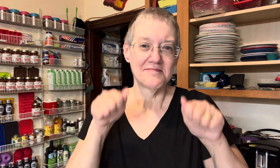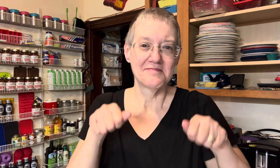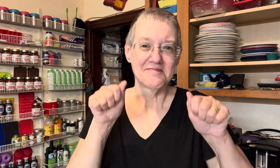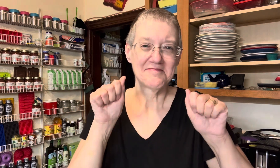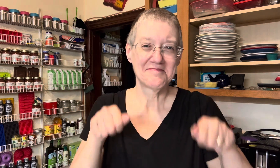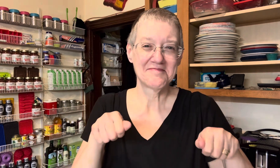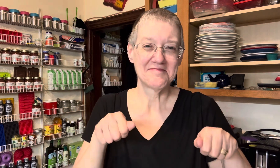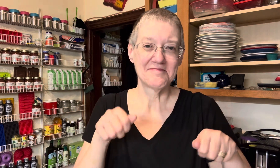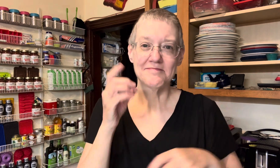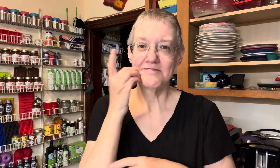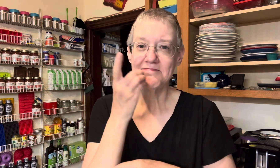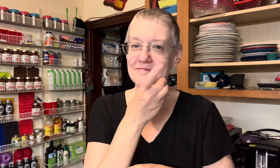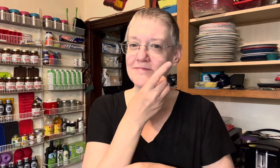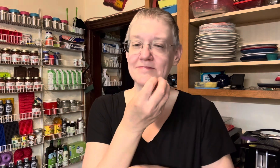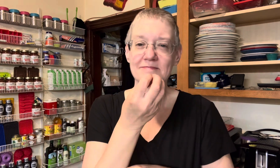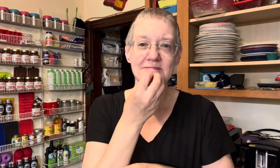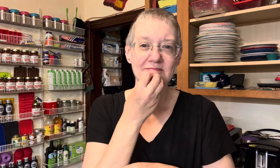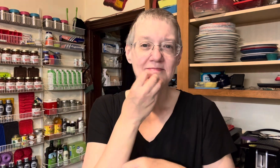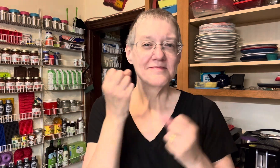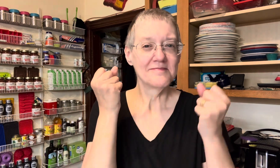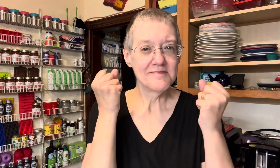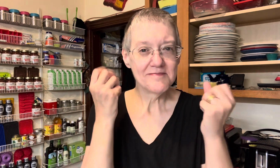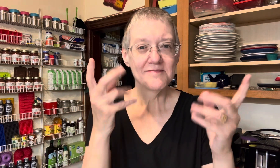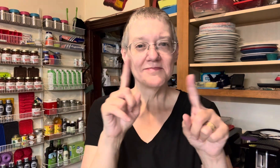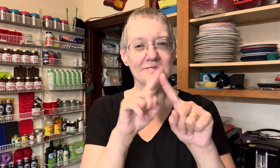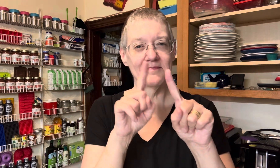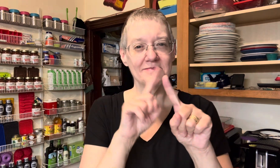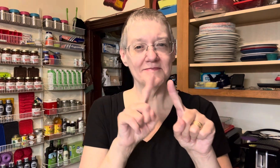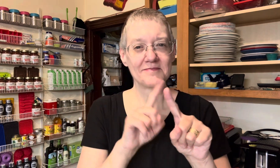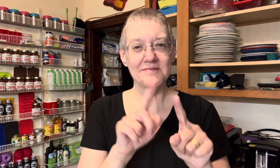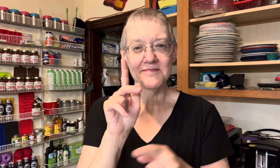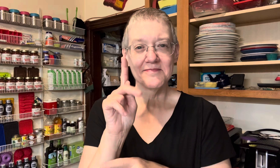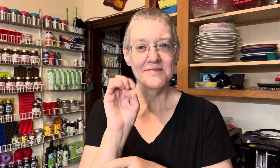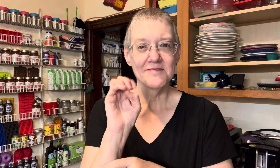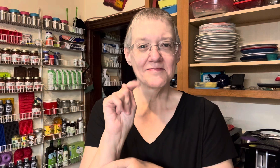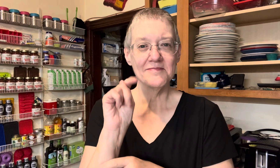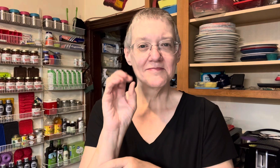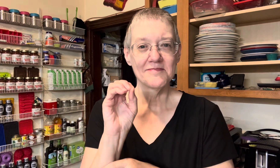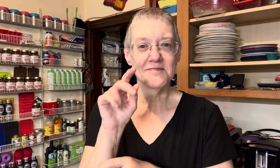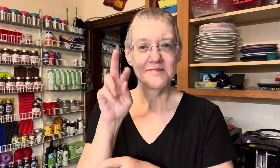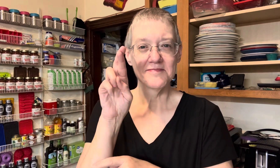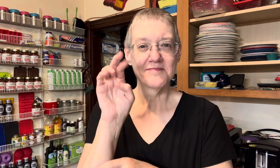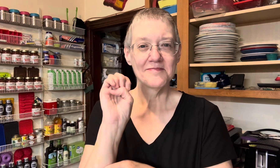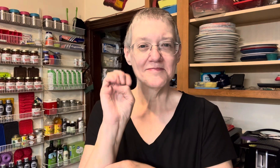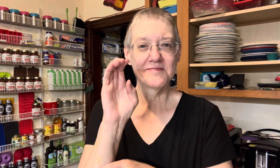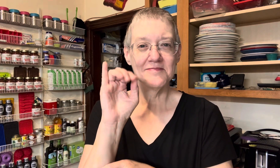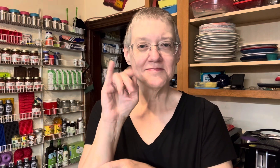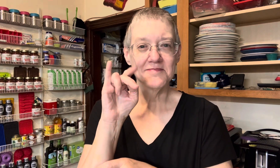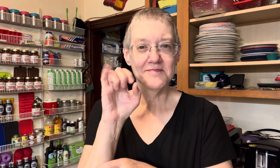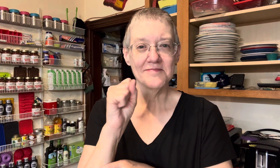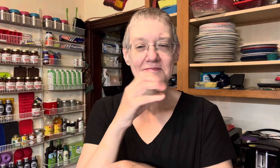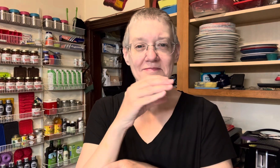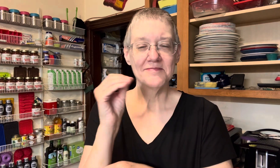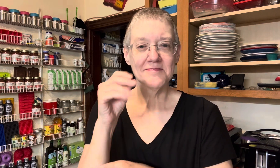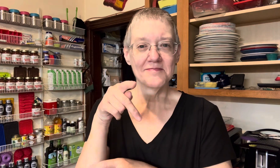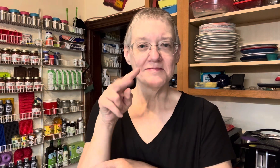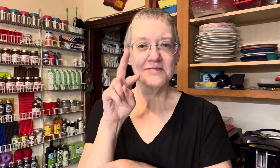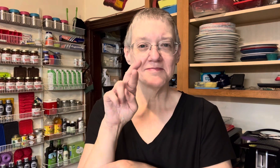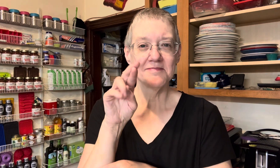Basically a whole foods approach as much as possible, where Dale eats a lot of different keto recipes and products. But